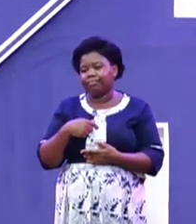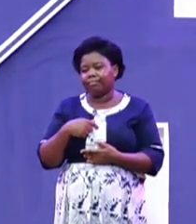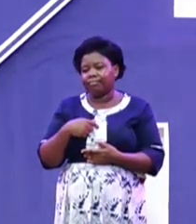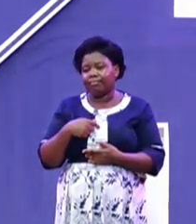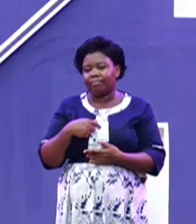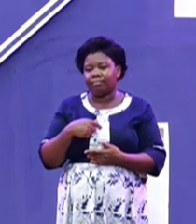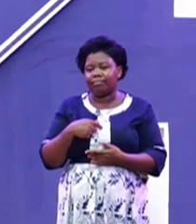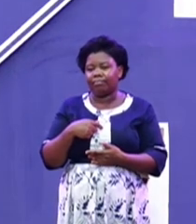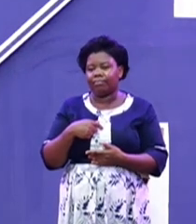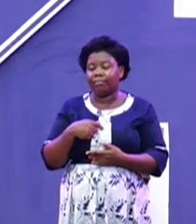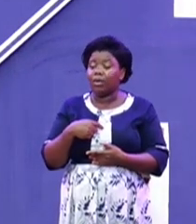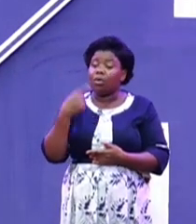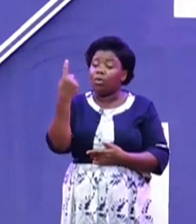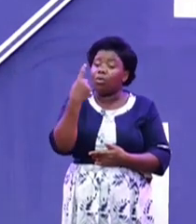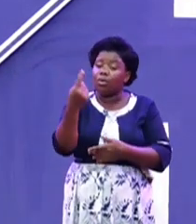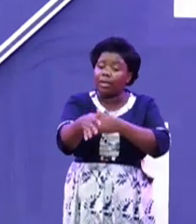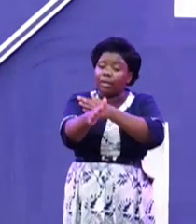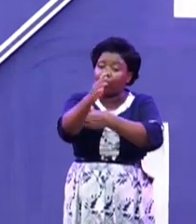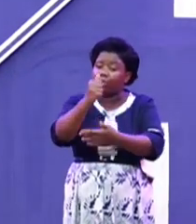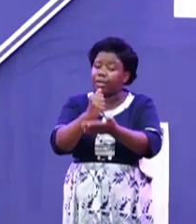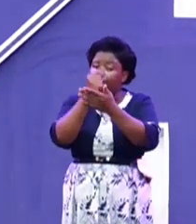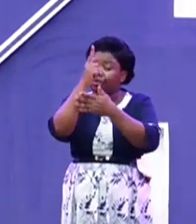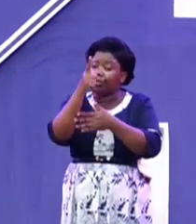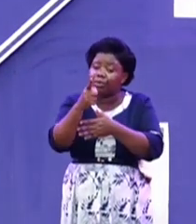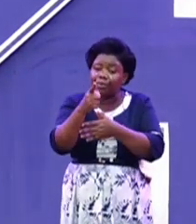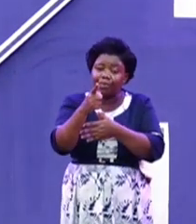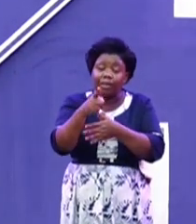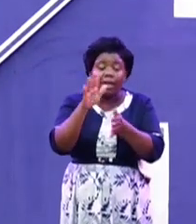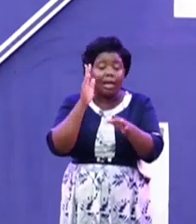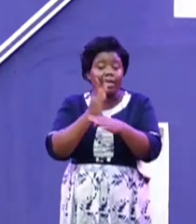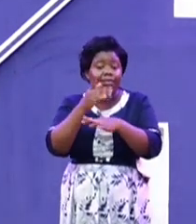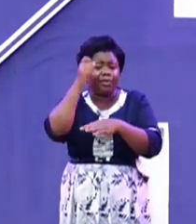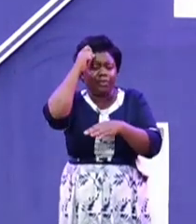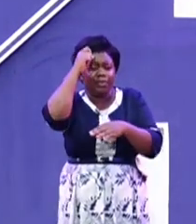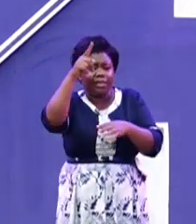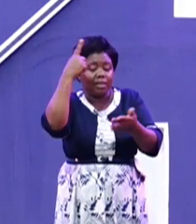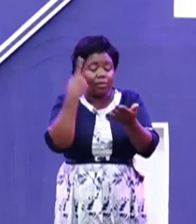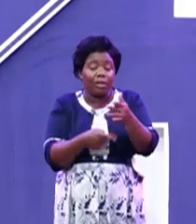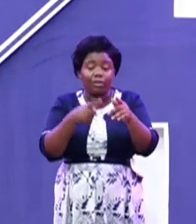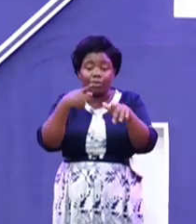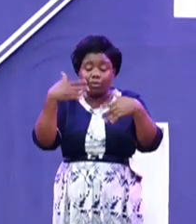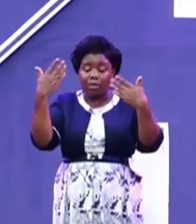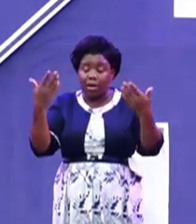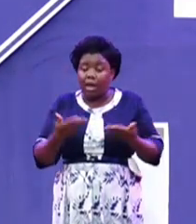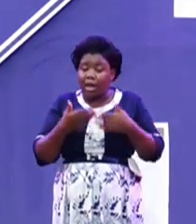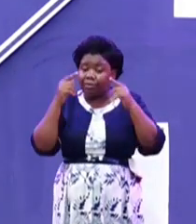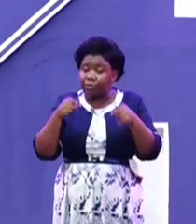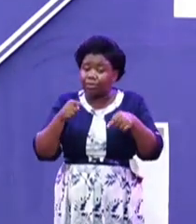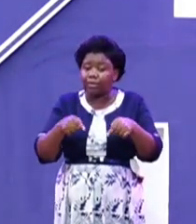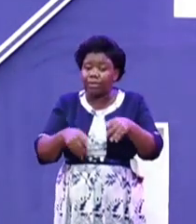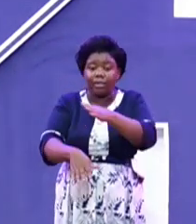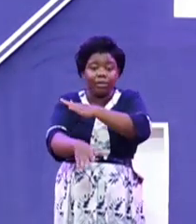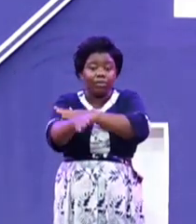help me out. Nga yali Katonda. When it was God himself. Luogendo chitegera nti choli lero Katonda